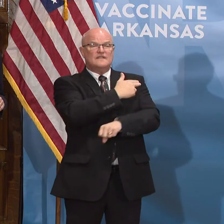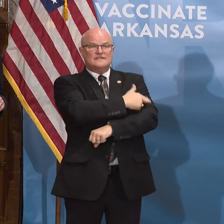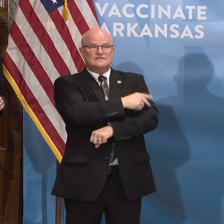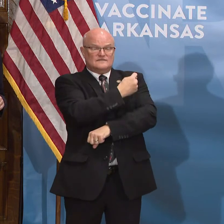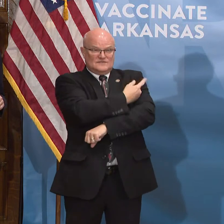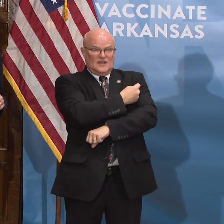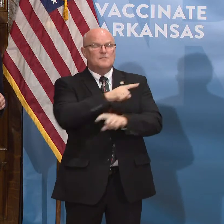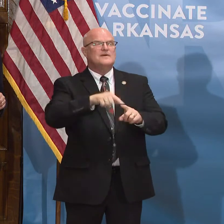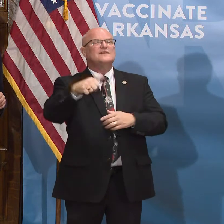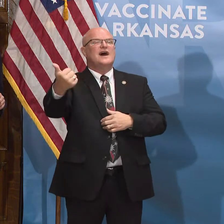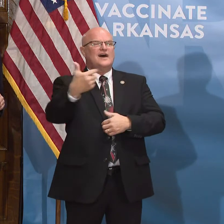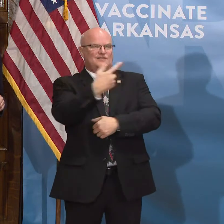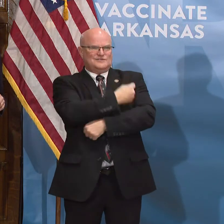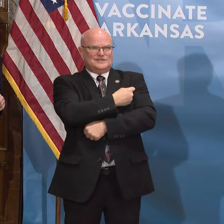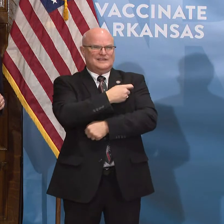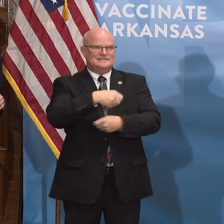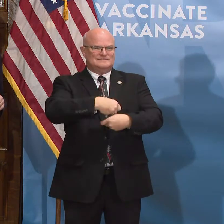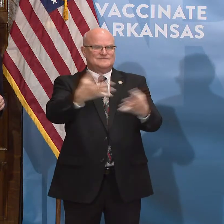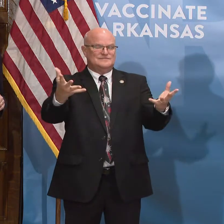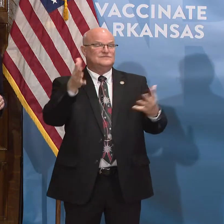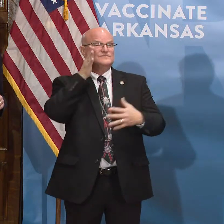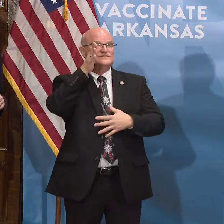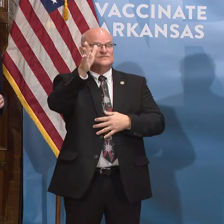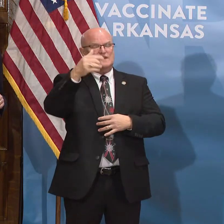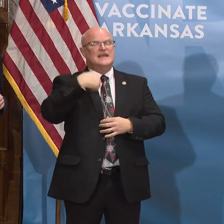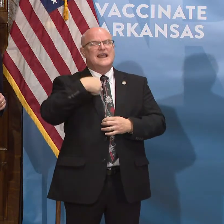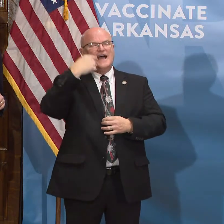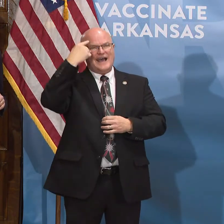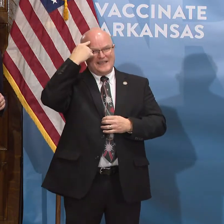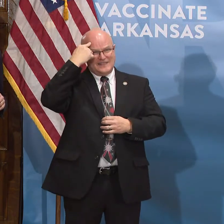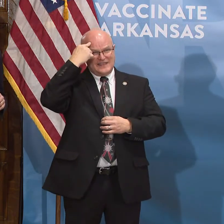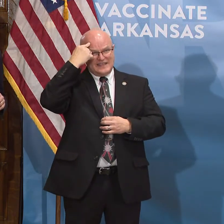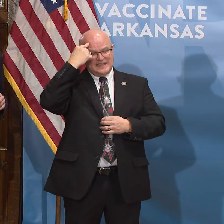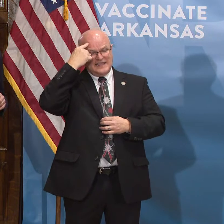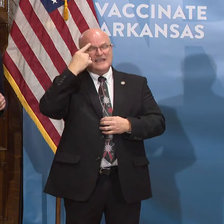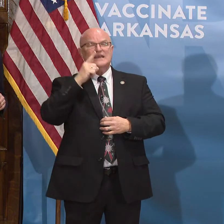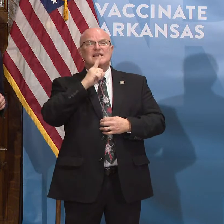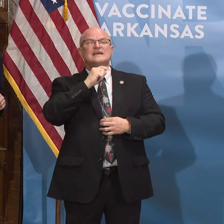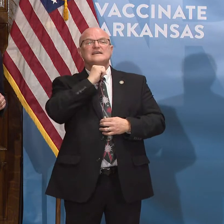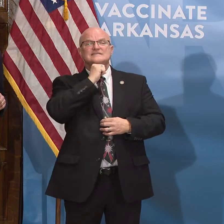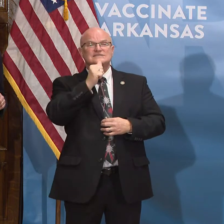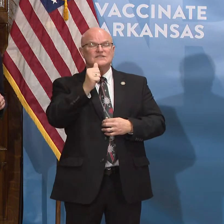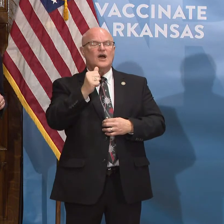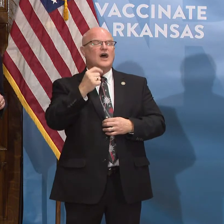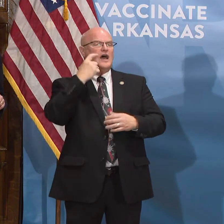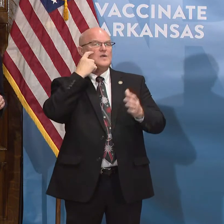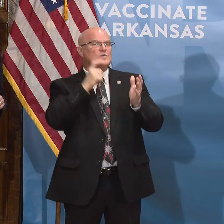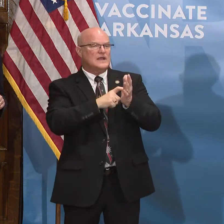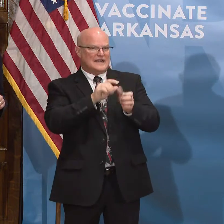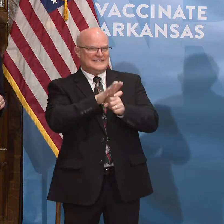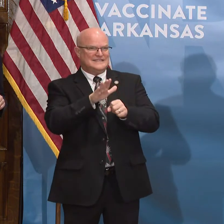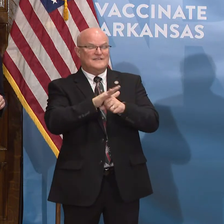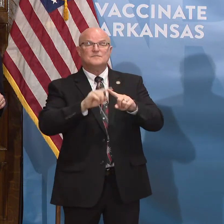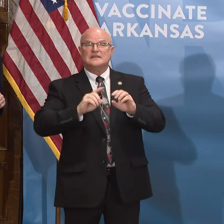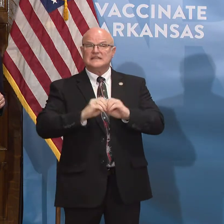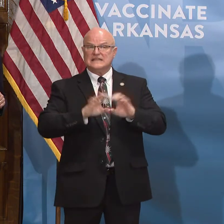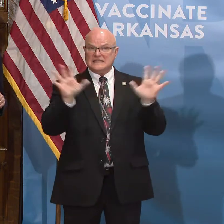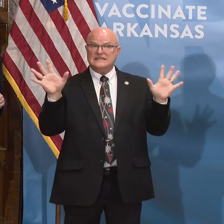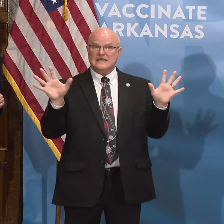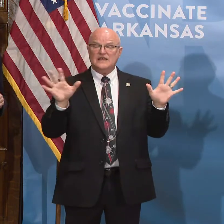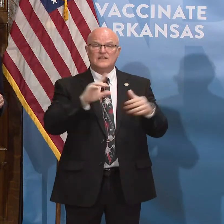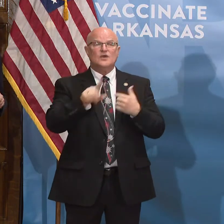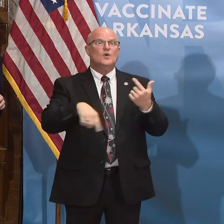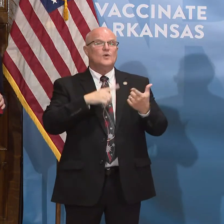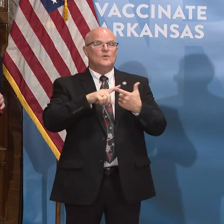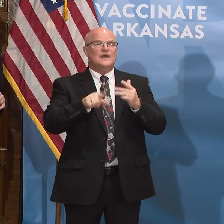for other vaccines in its distribution. And I think his contributions aren't acknowledged enough, but clearly